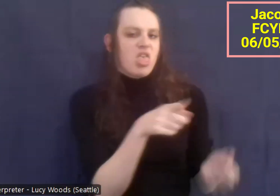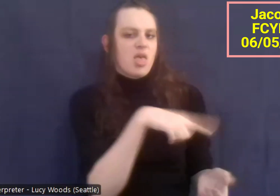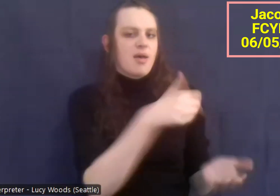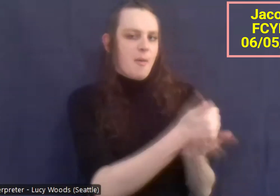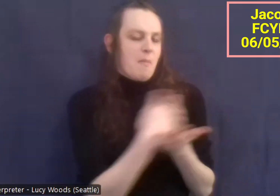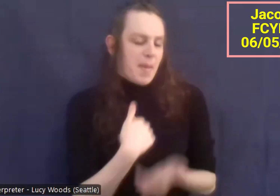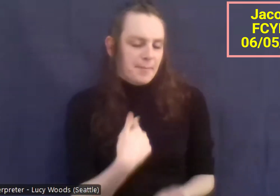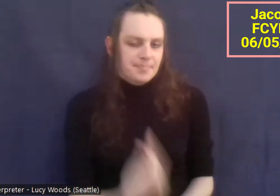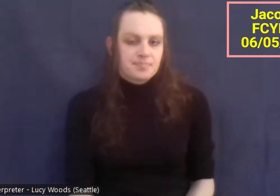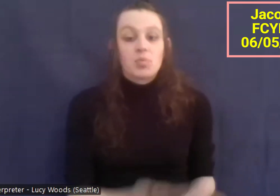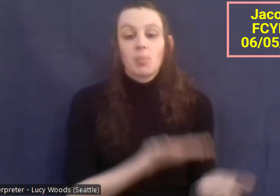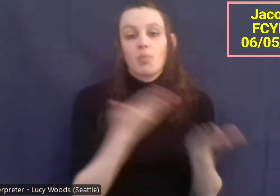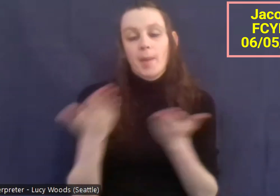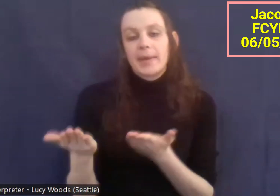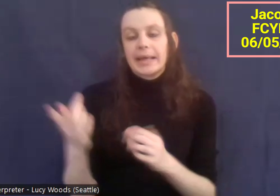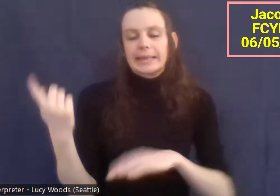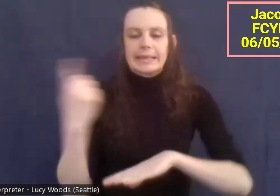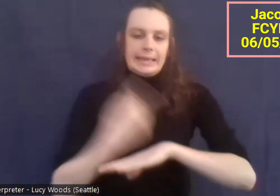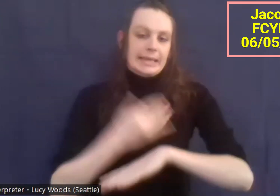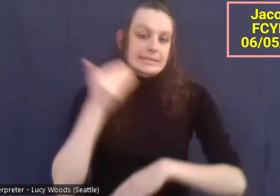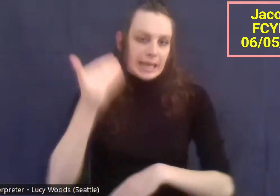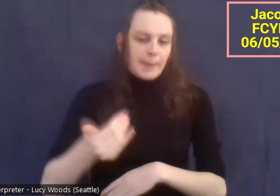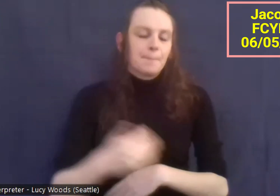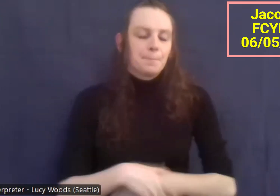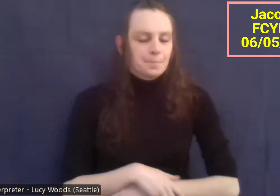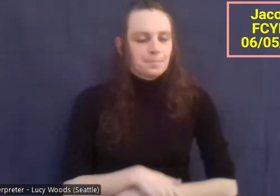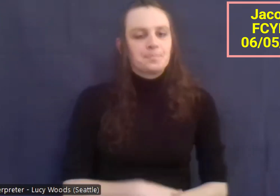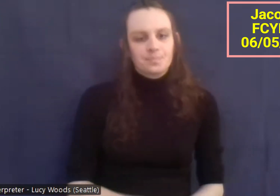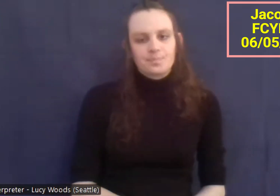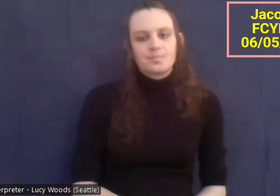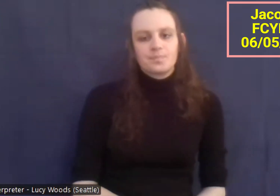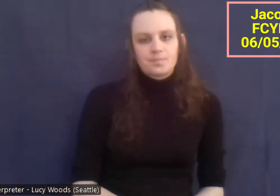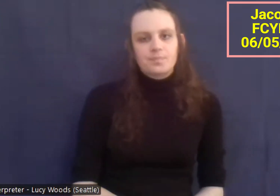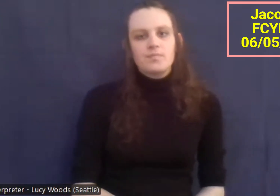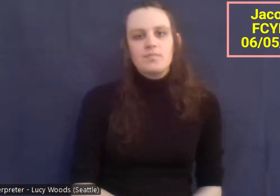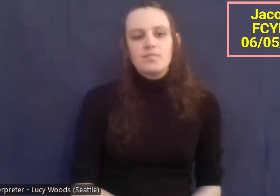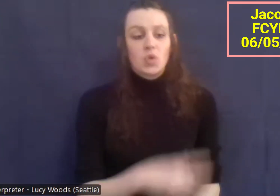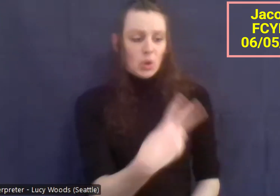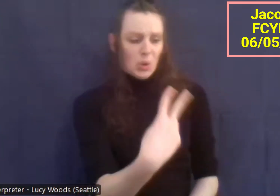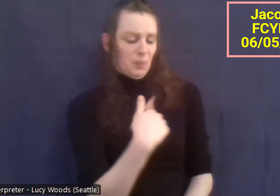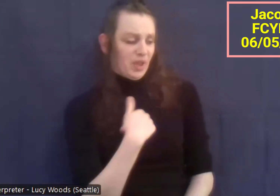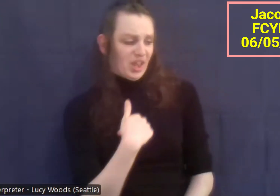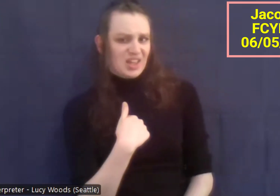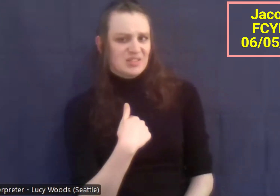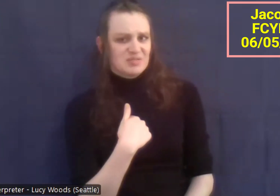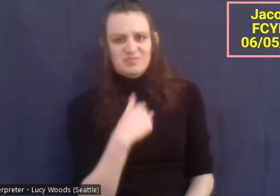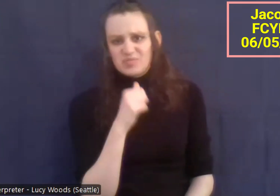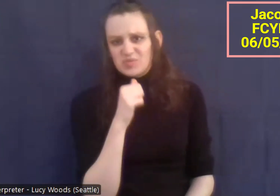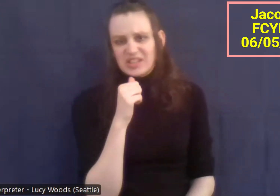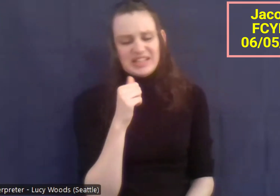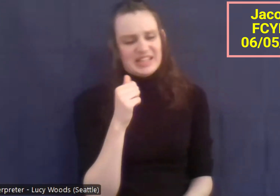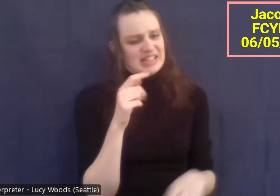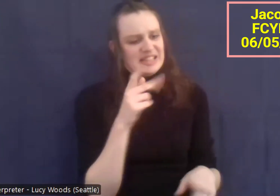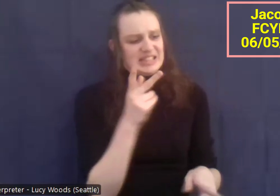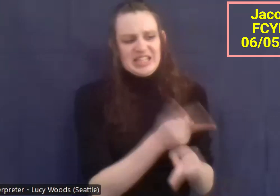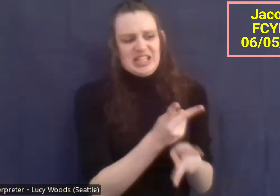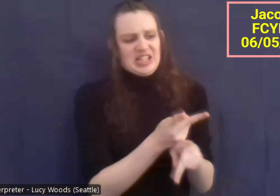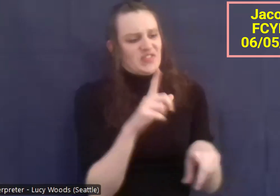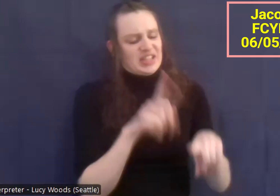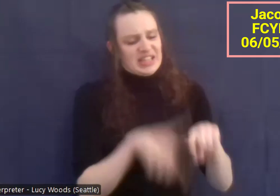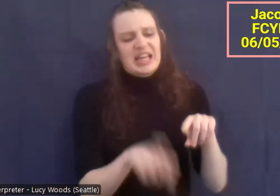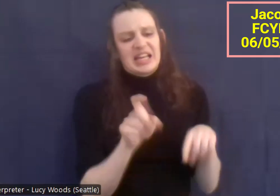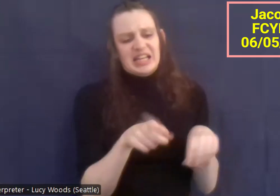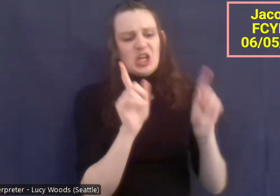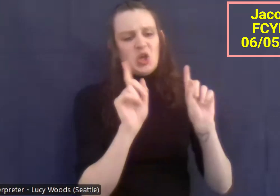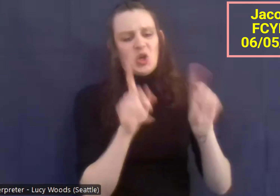brought me there the next day, and they took one look at me and they were like, "We don't have the facilities to treat you here. You have to go to the